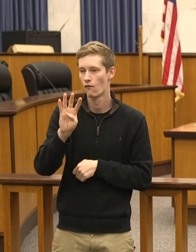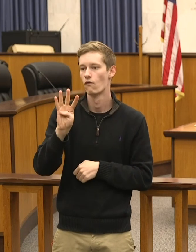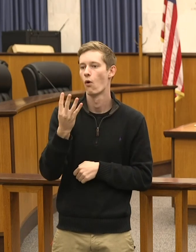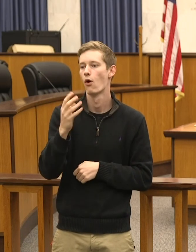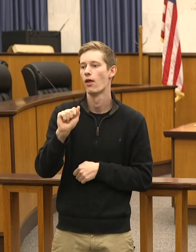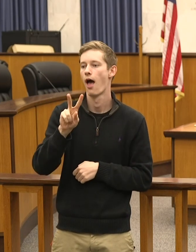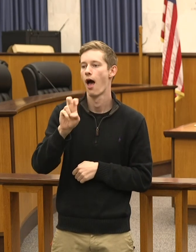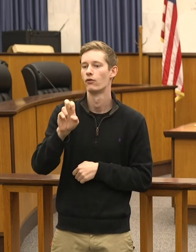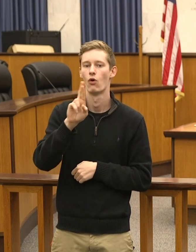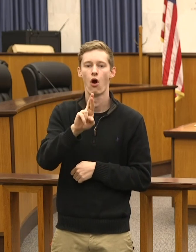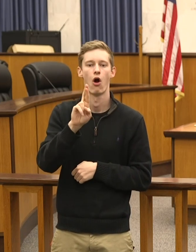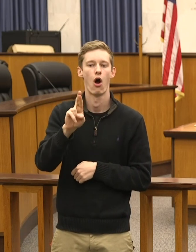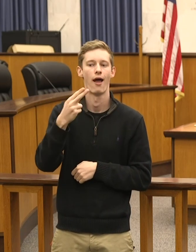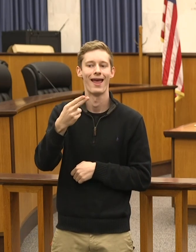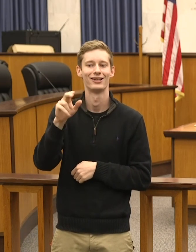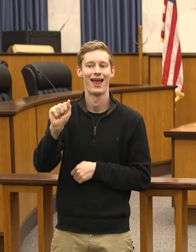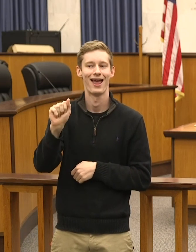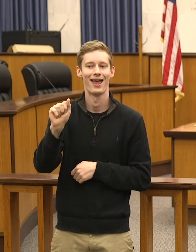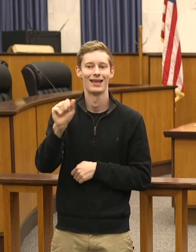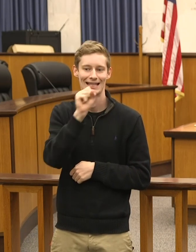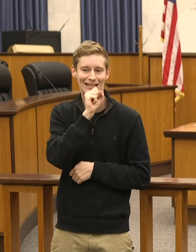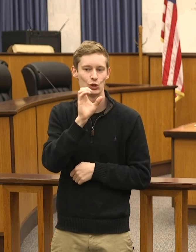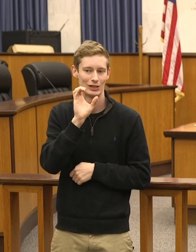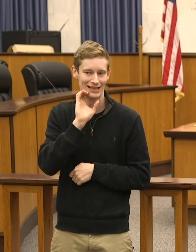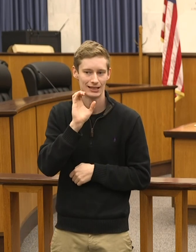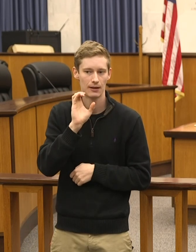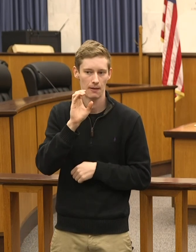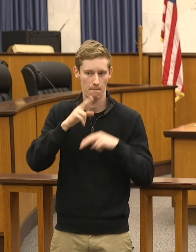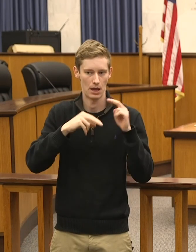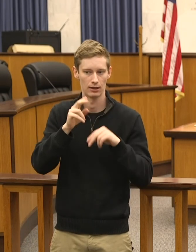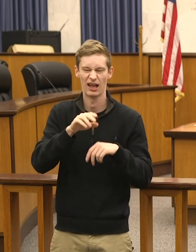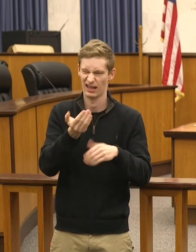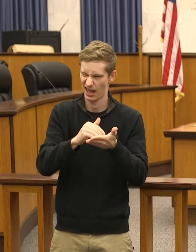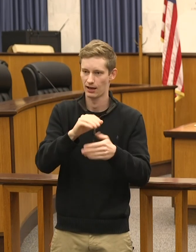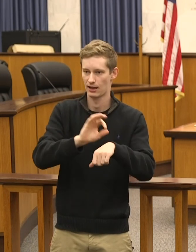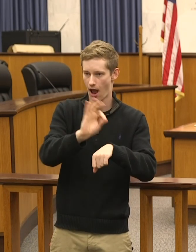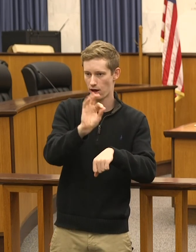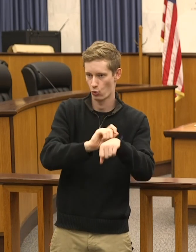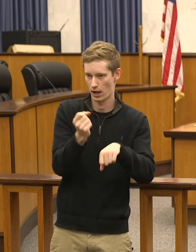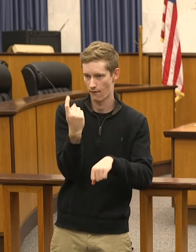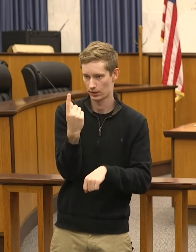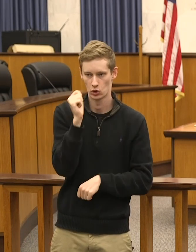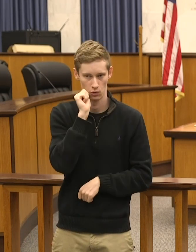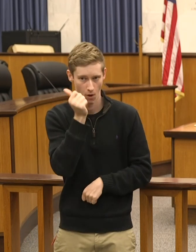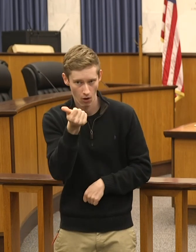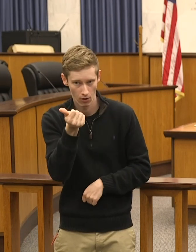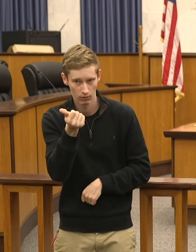Avenue RRHA Senior Building. Once again, 9 to 11 a.m. tomorrow at